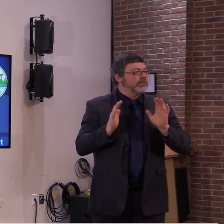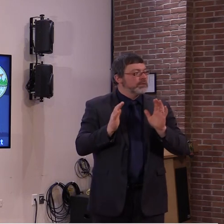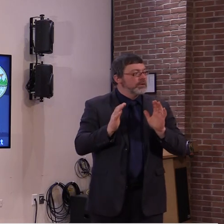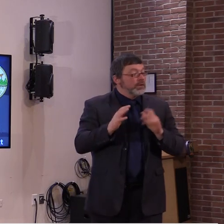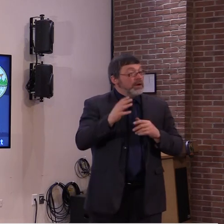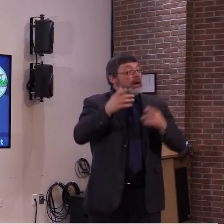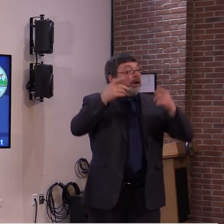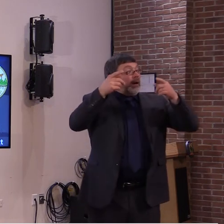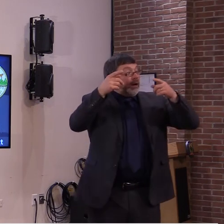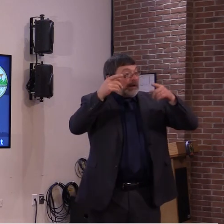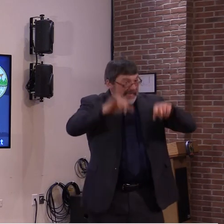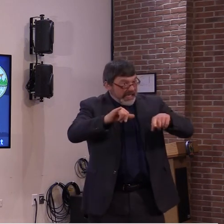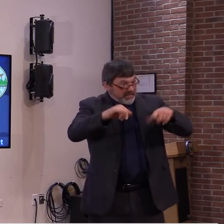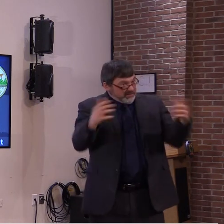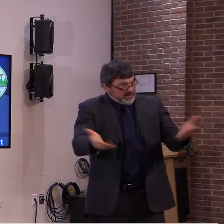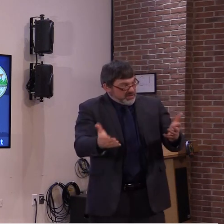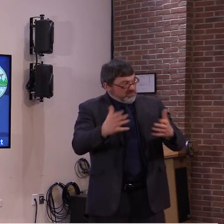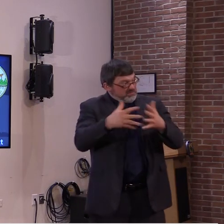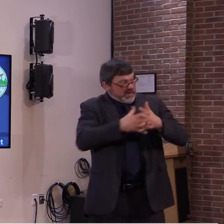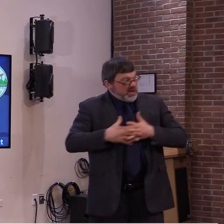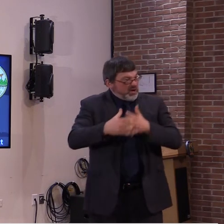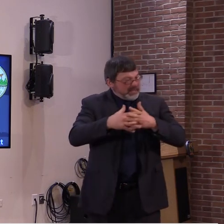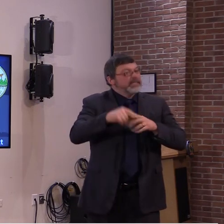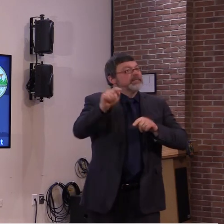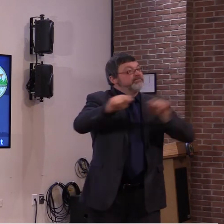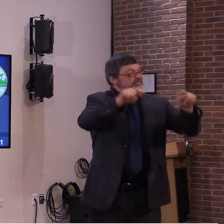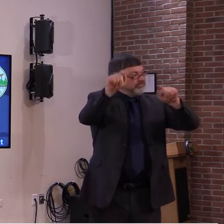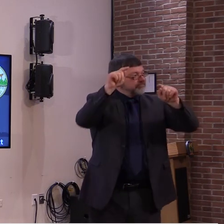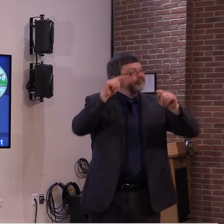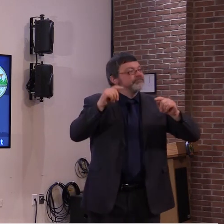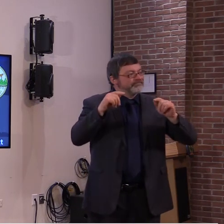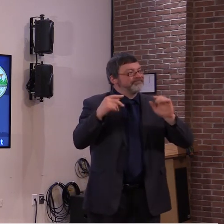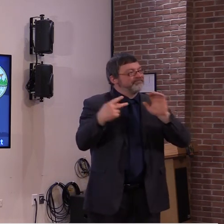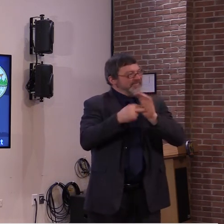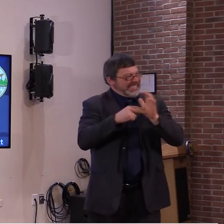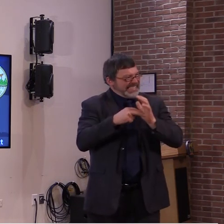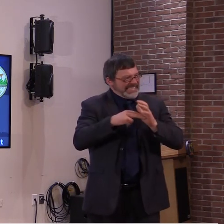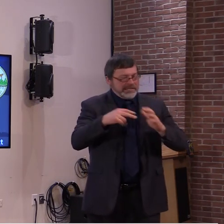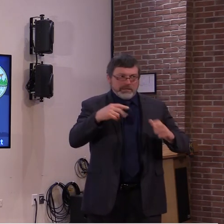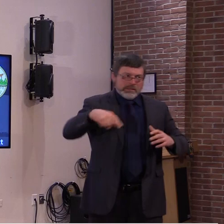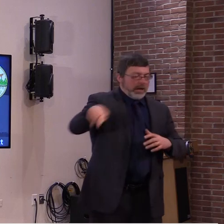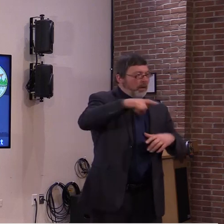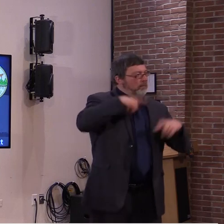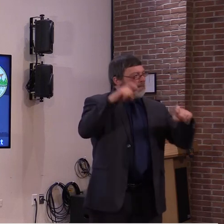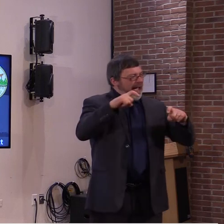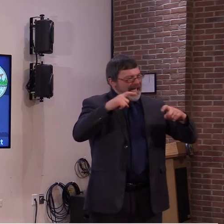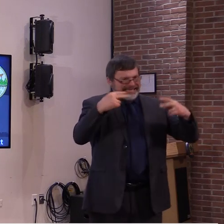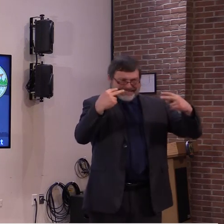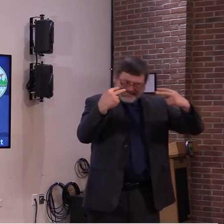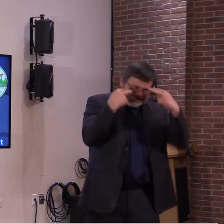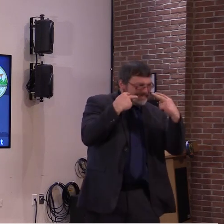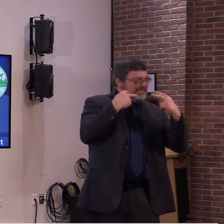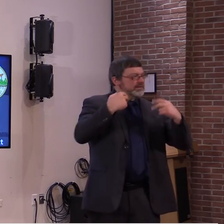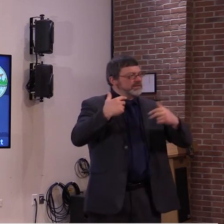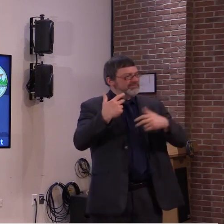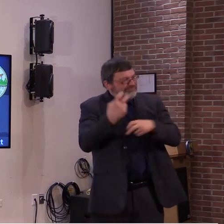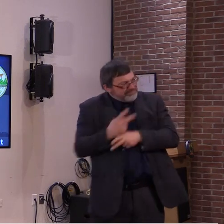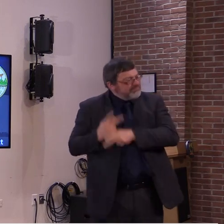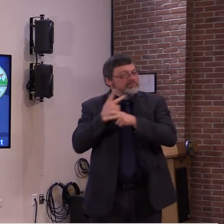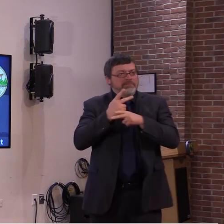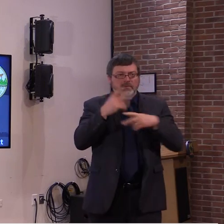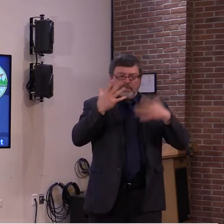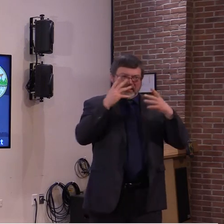be impacted and need medical care. Also, it will mean more of the population will need to be